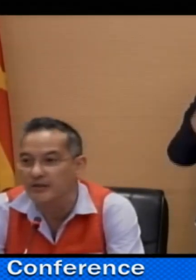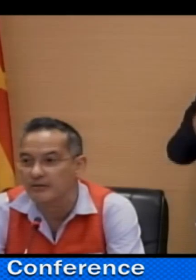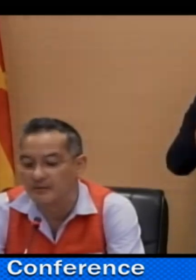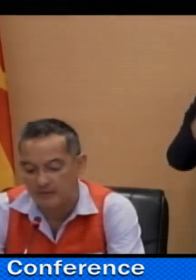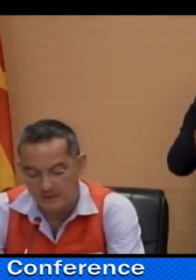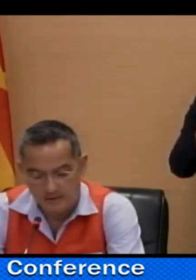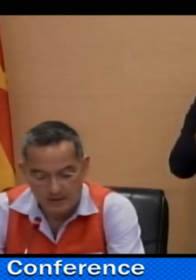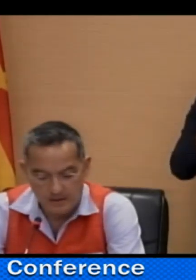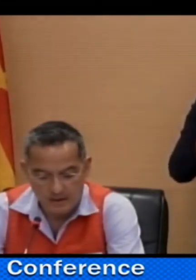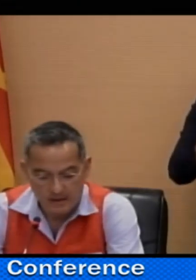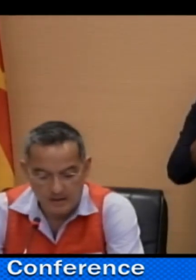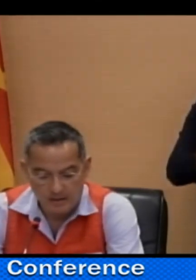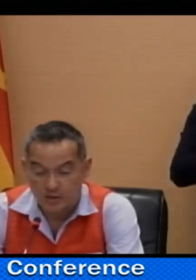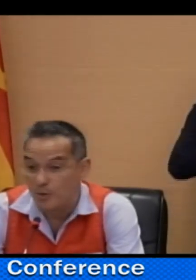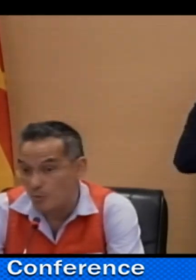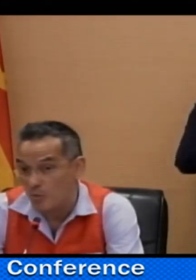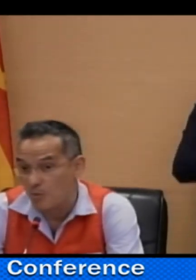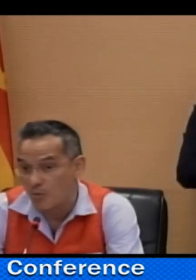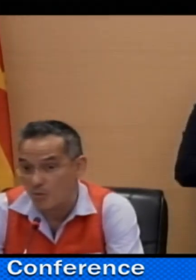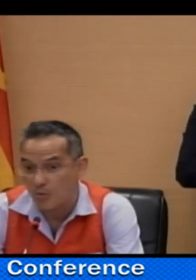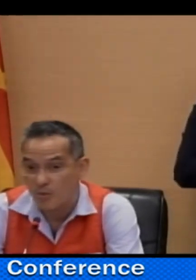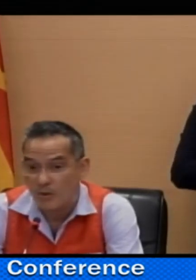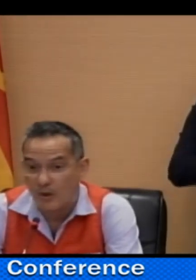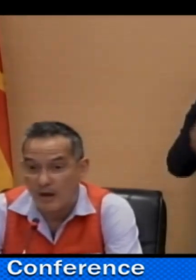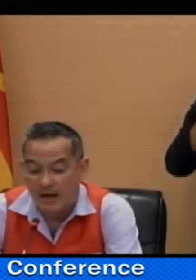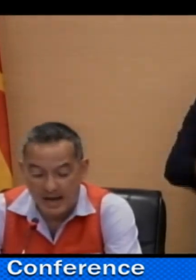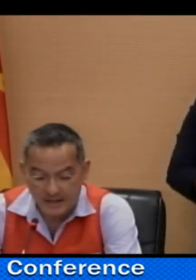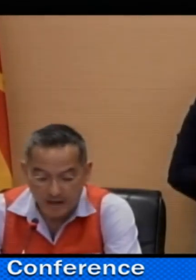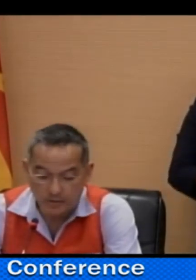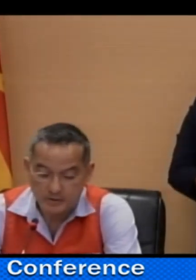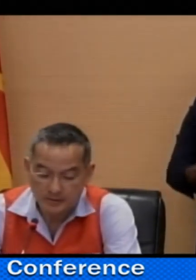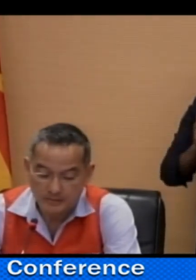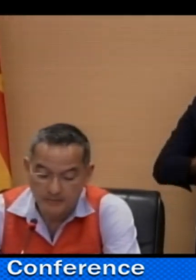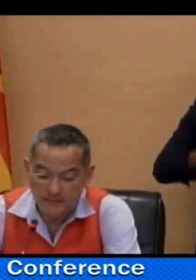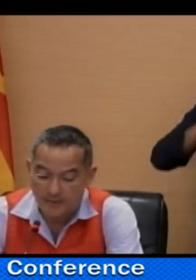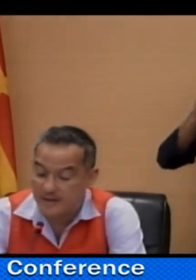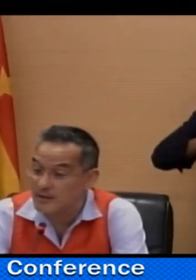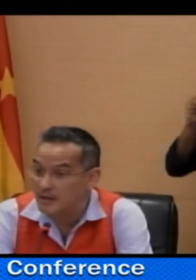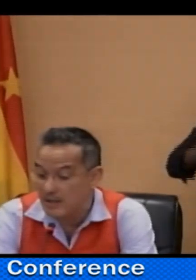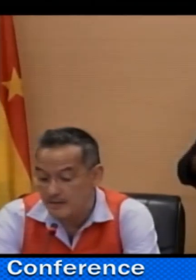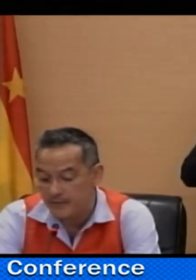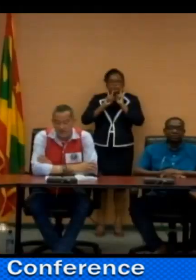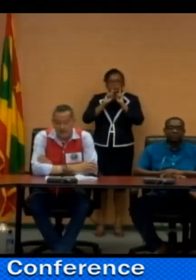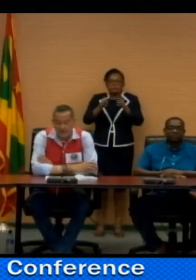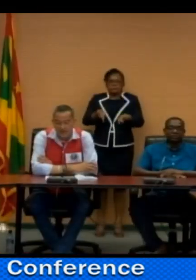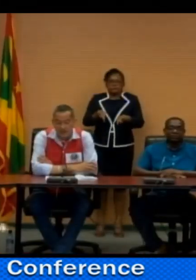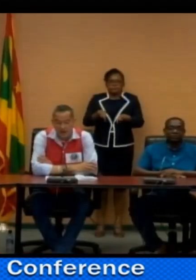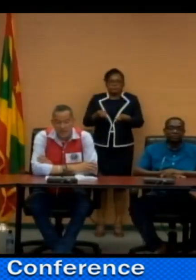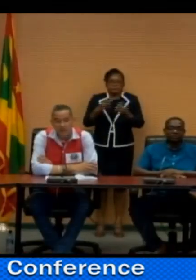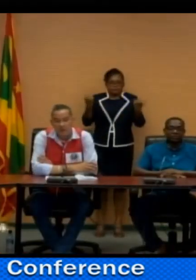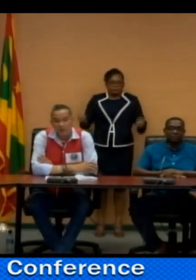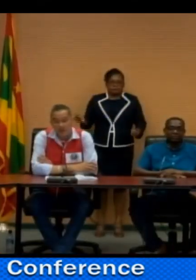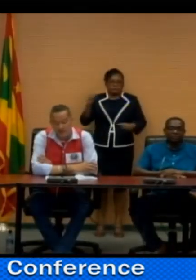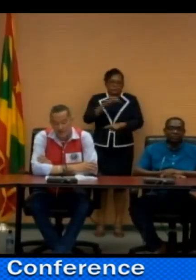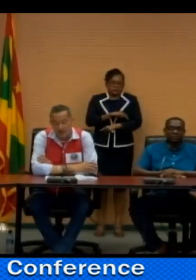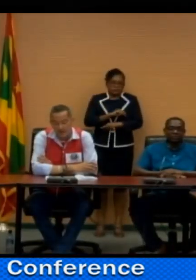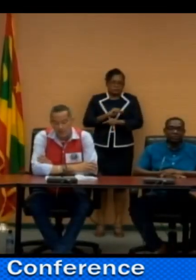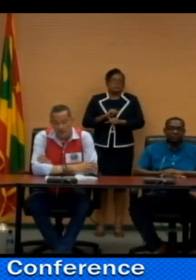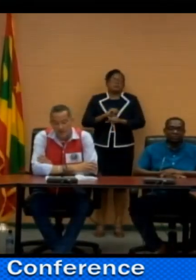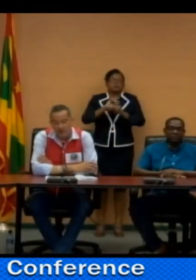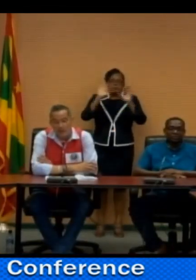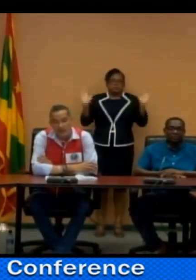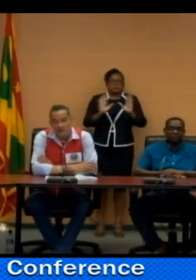introduction. So, I announce that today, Sunday, March